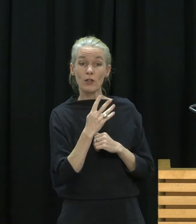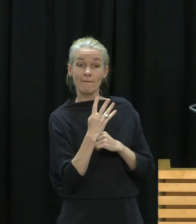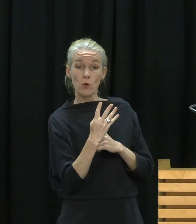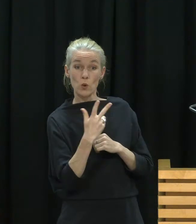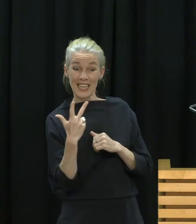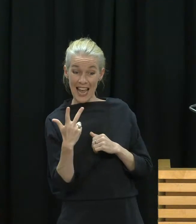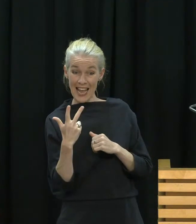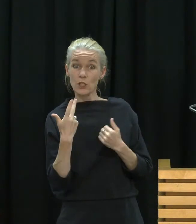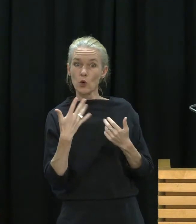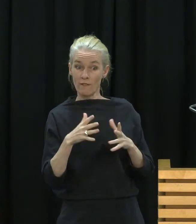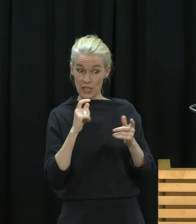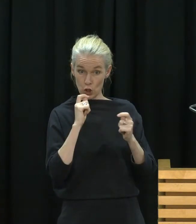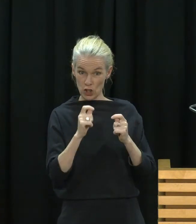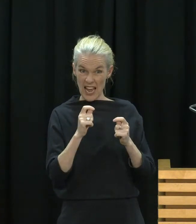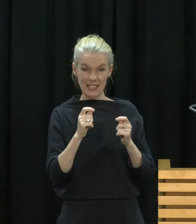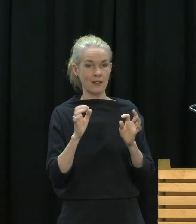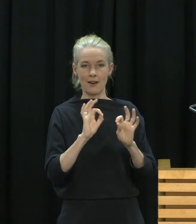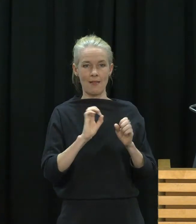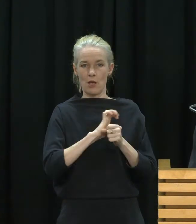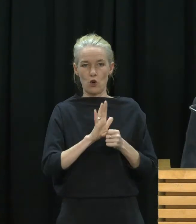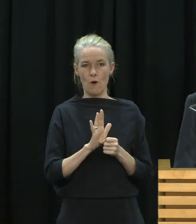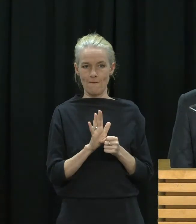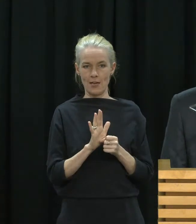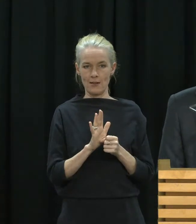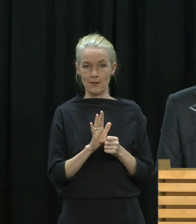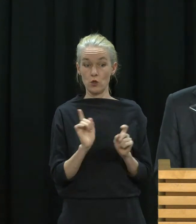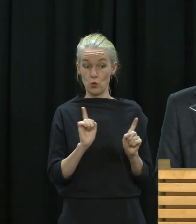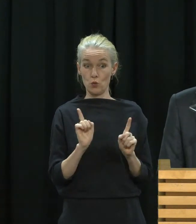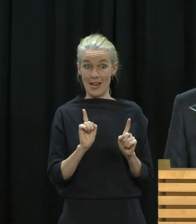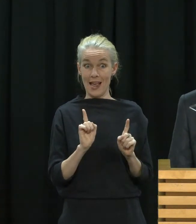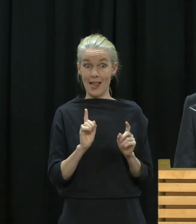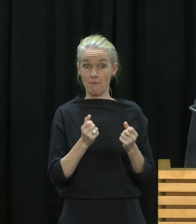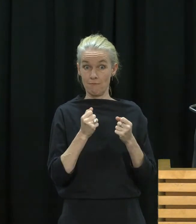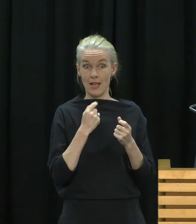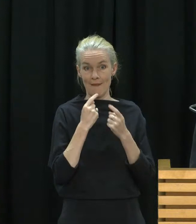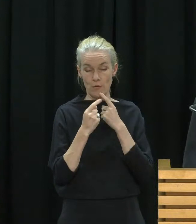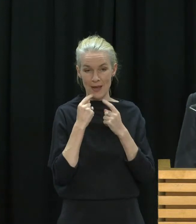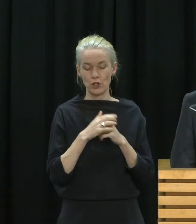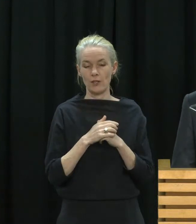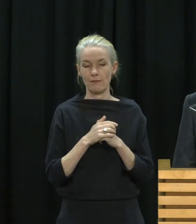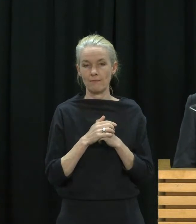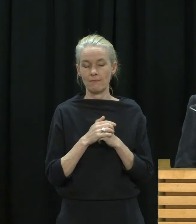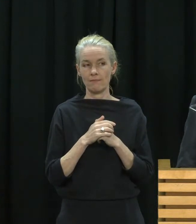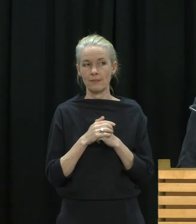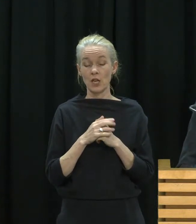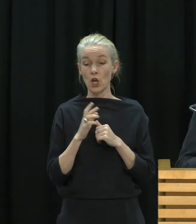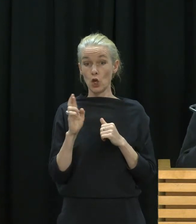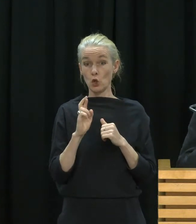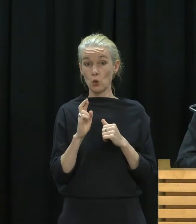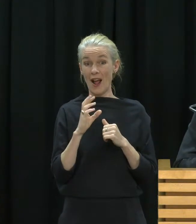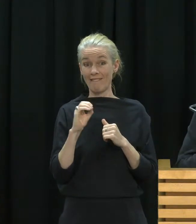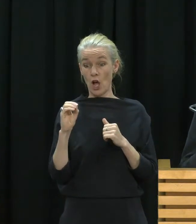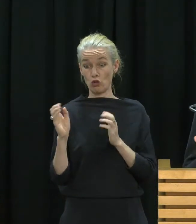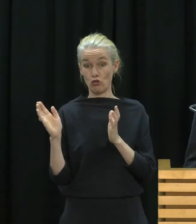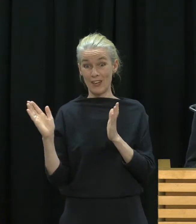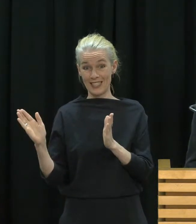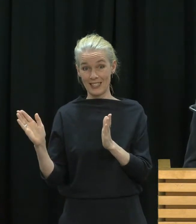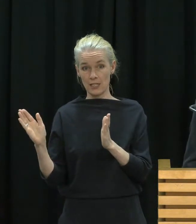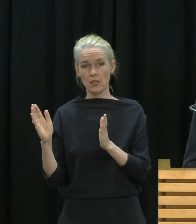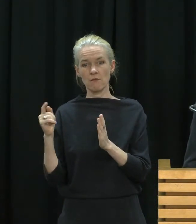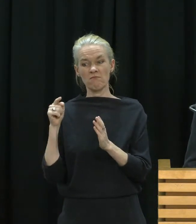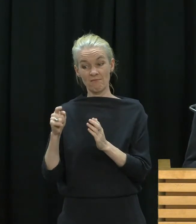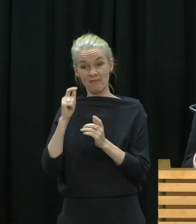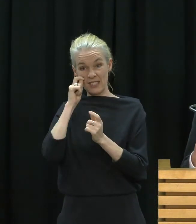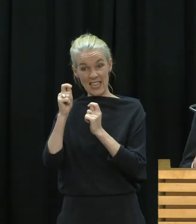returned a negative test result as of this morning. And of the 1,200 who are just required to test and then